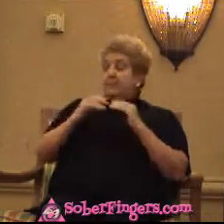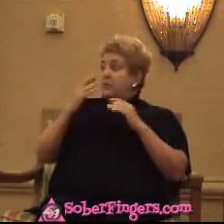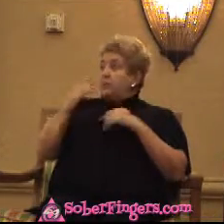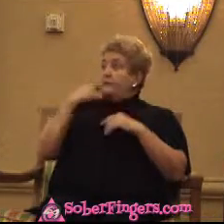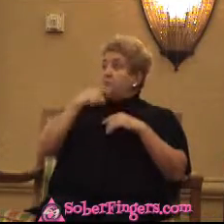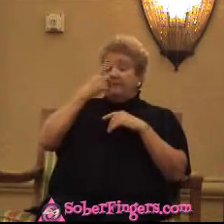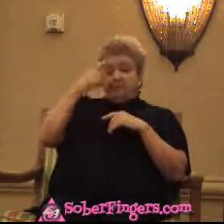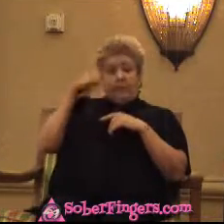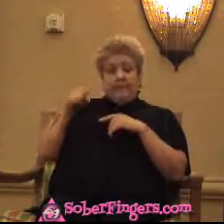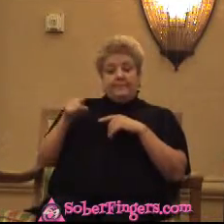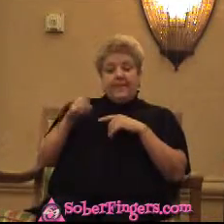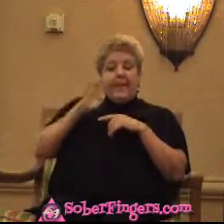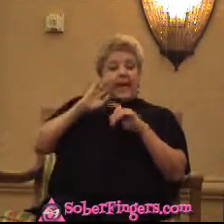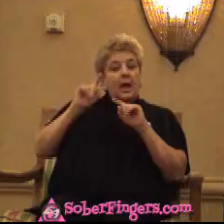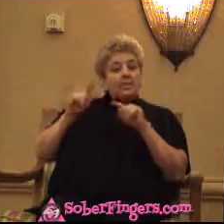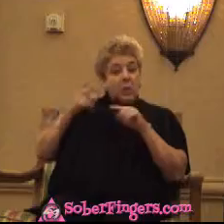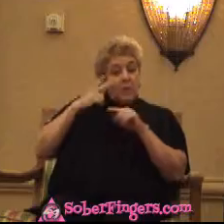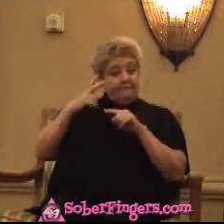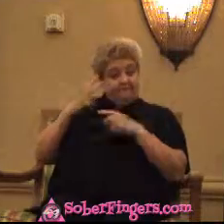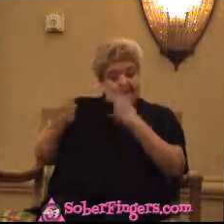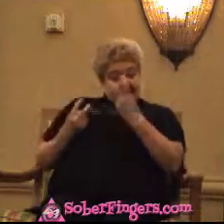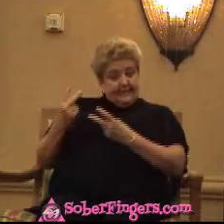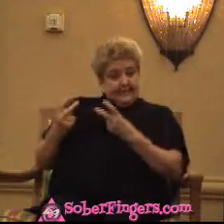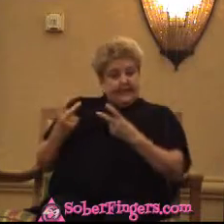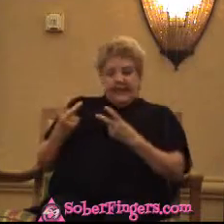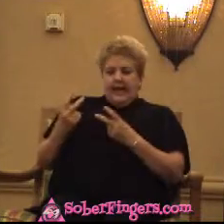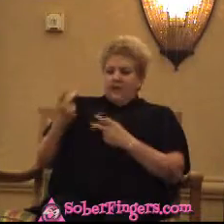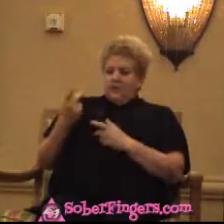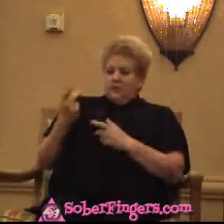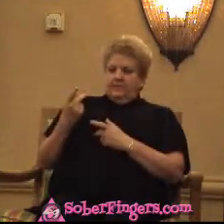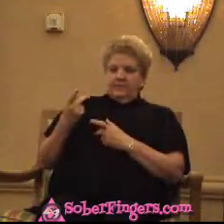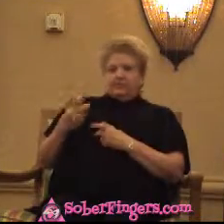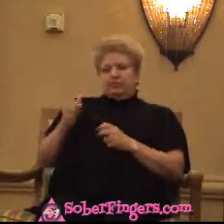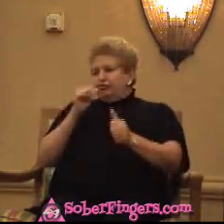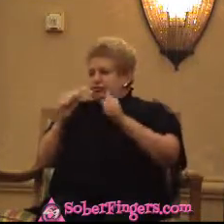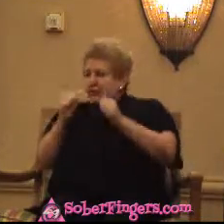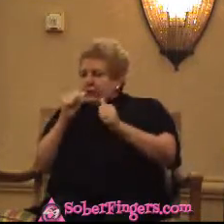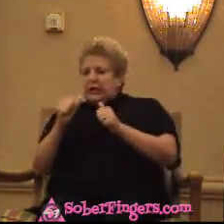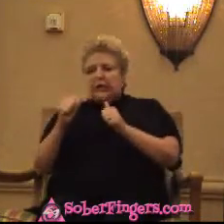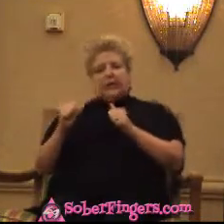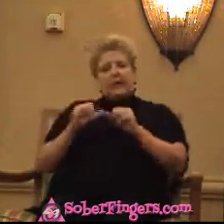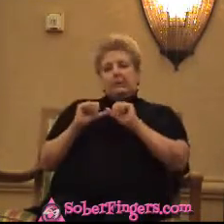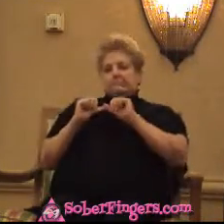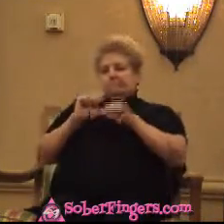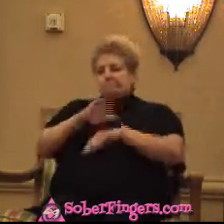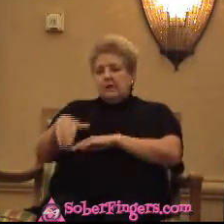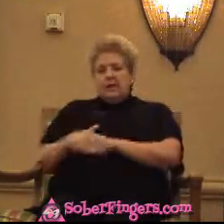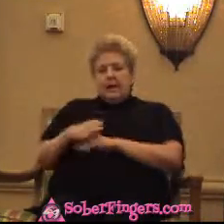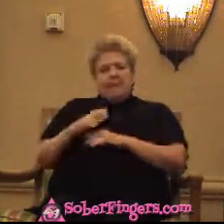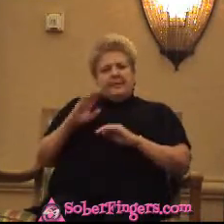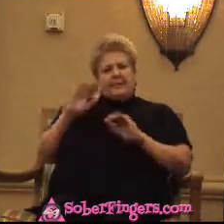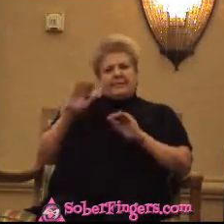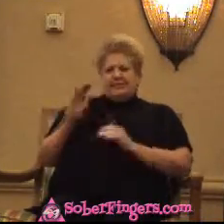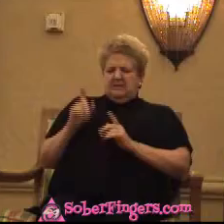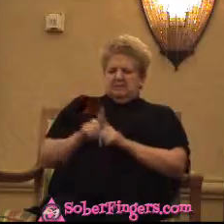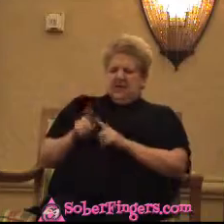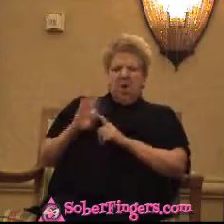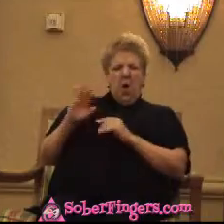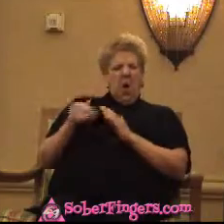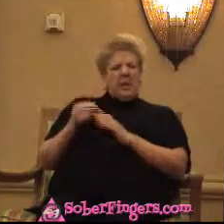I used to go in there and see him, and we'd close the bar a lot of times, and it seemed to me that the only thing he would ever do is schmooze with the people, and then at the end of the night he